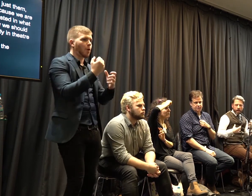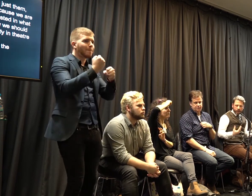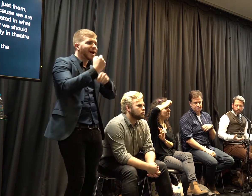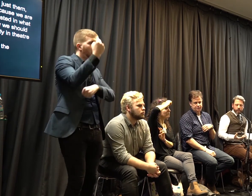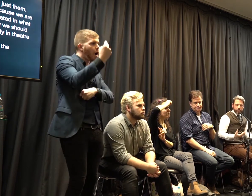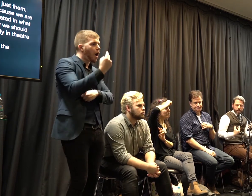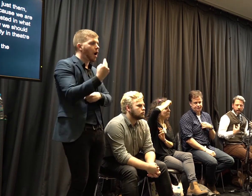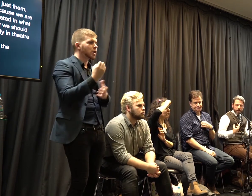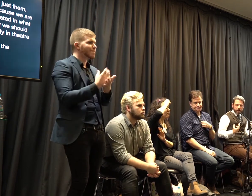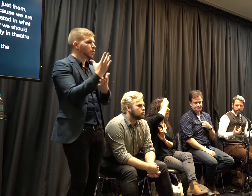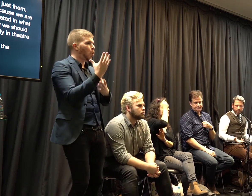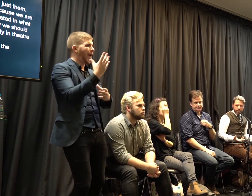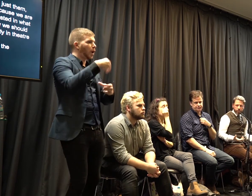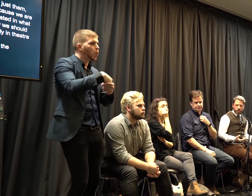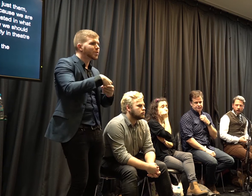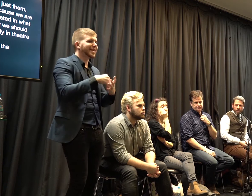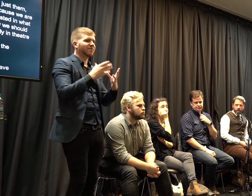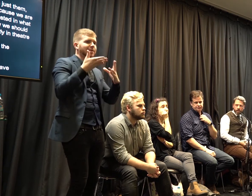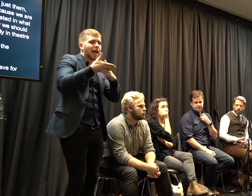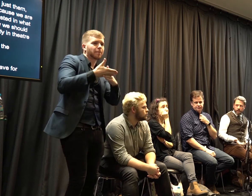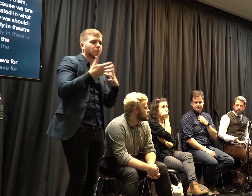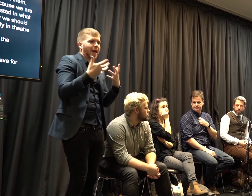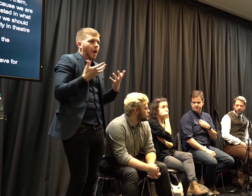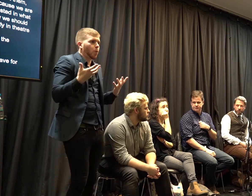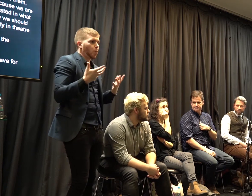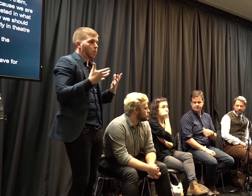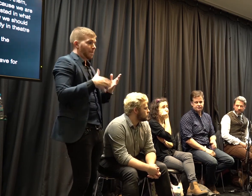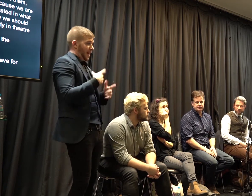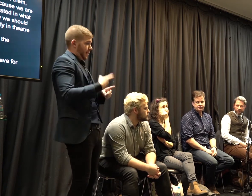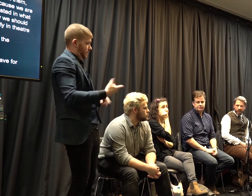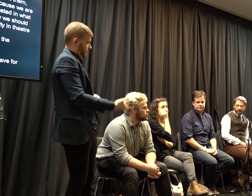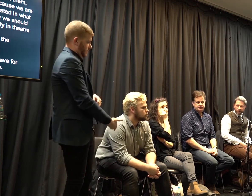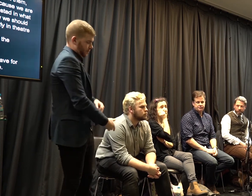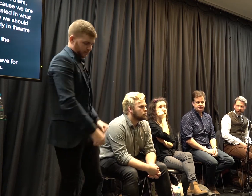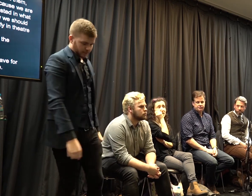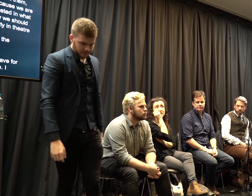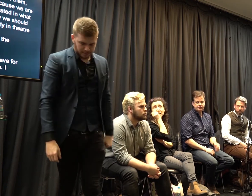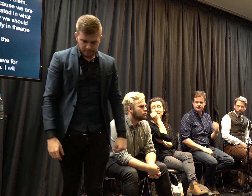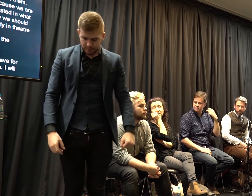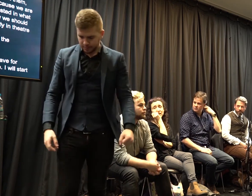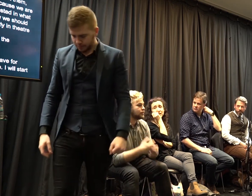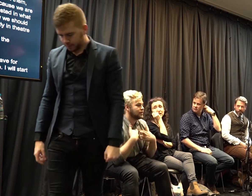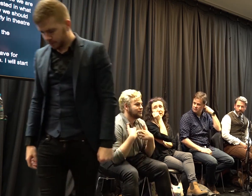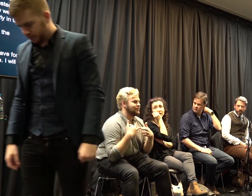is inclusive and accessible? I'm going to start with Max on this one, if that's okay.